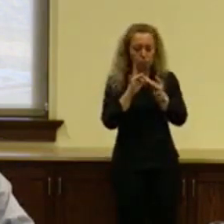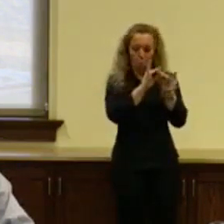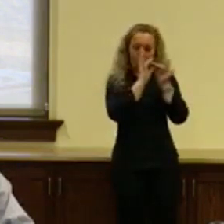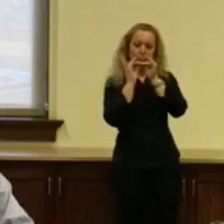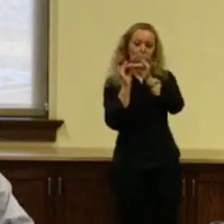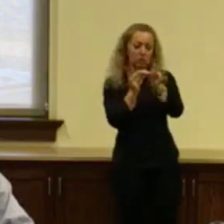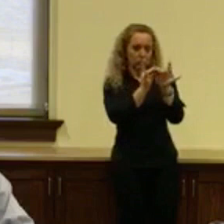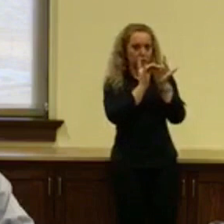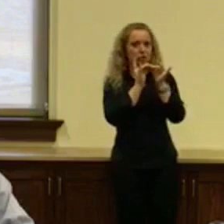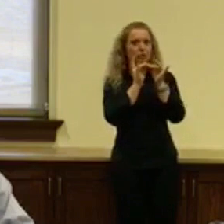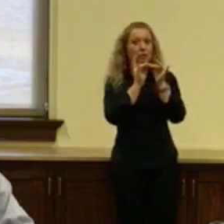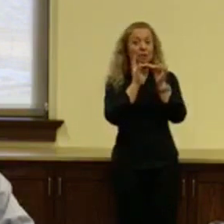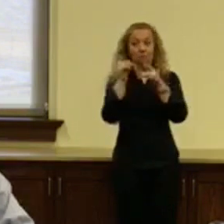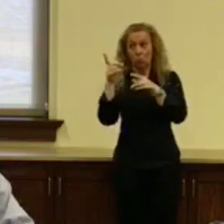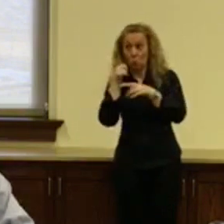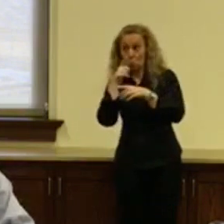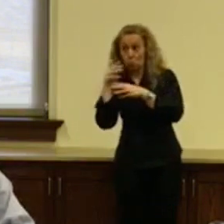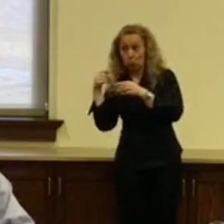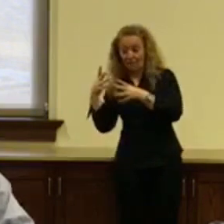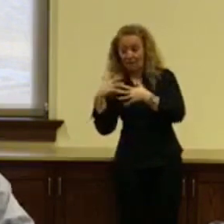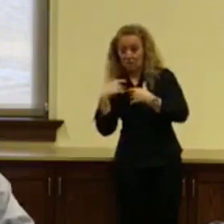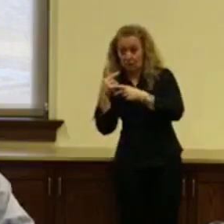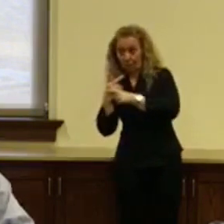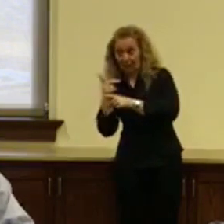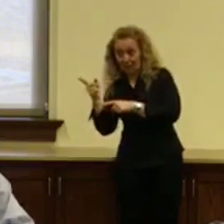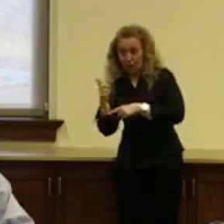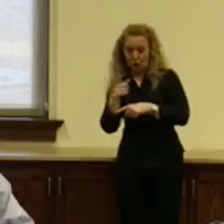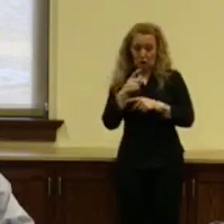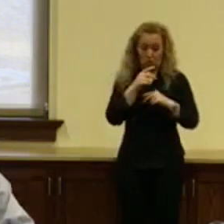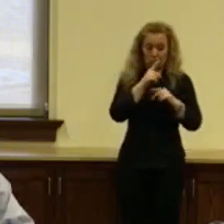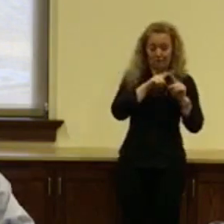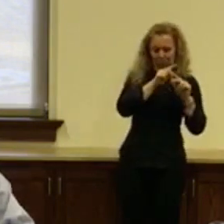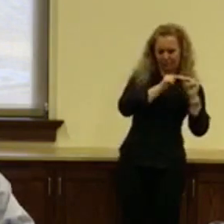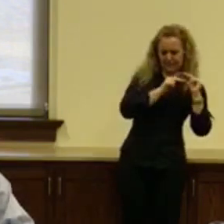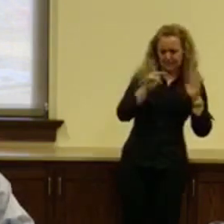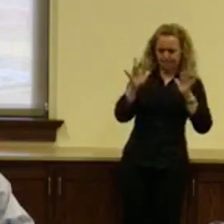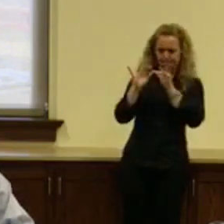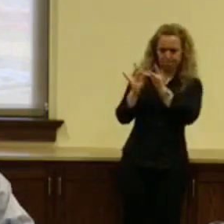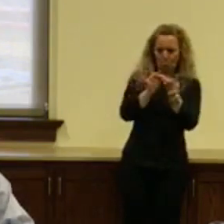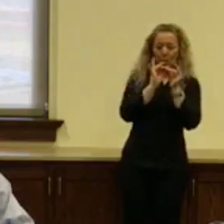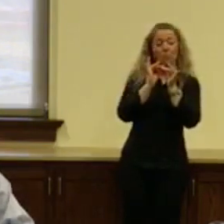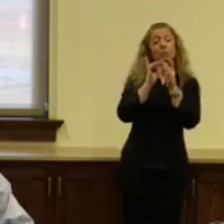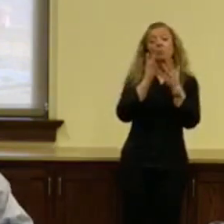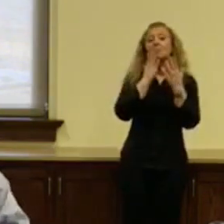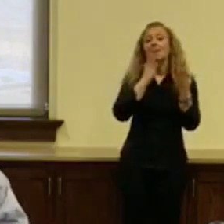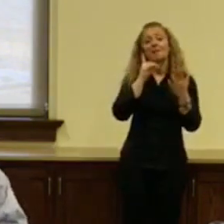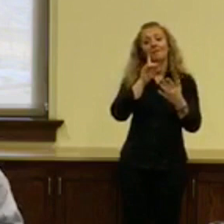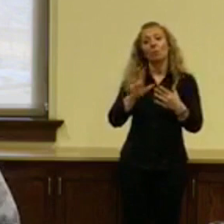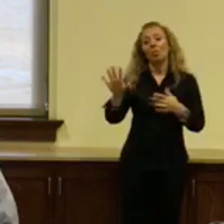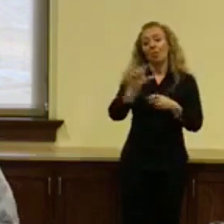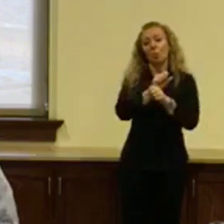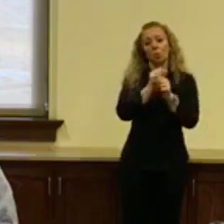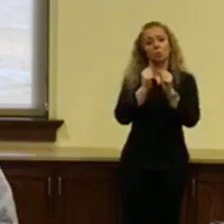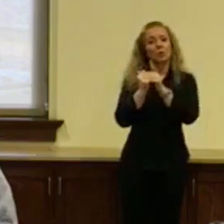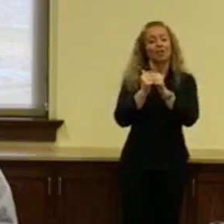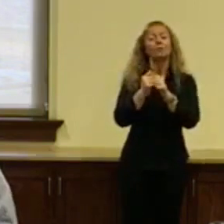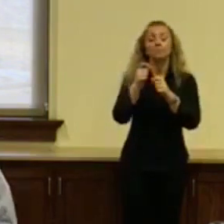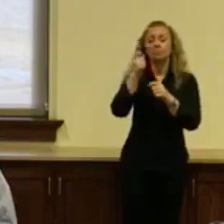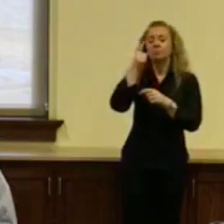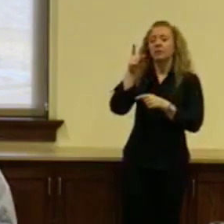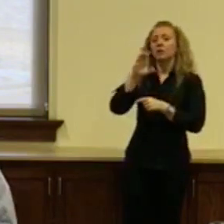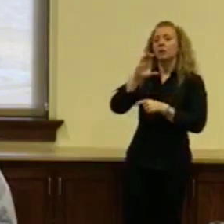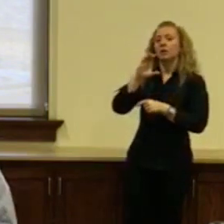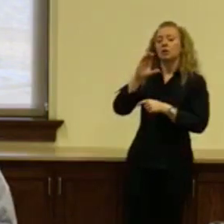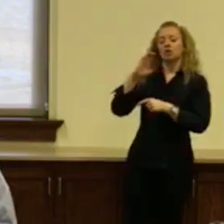seen with our healthcare facilities has been really great. We've been very thankful for that. So Chief Brown and his